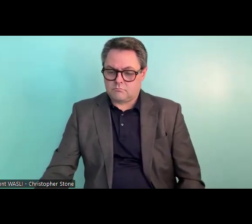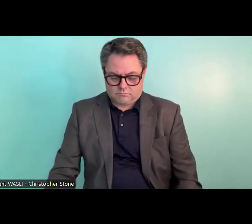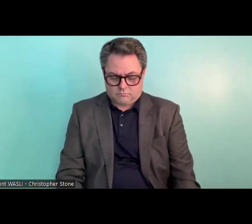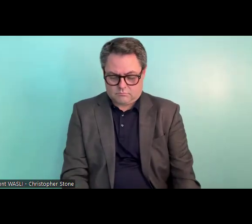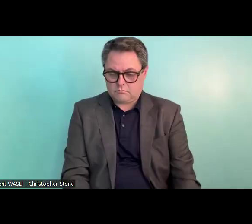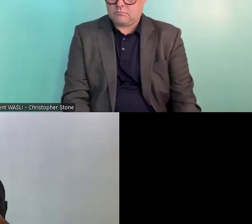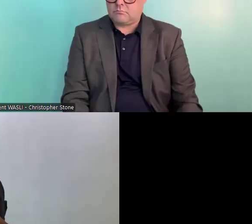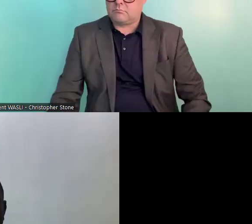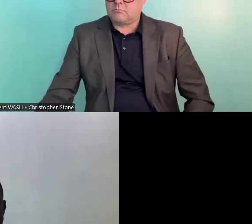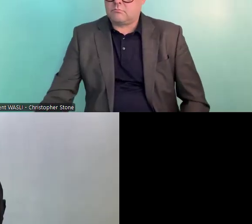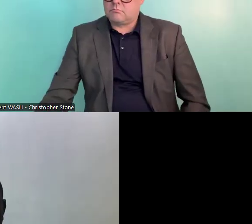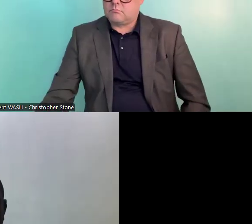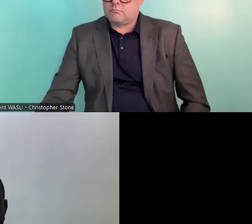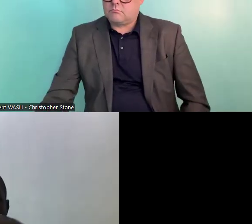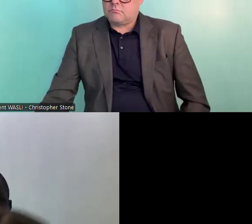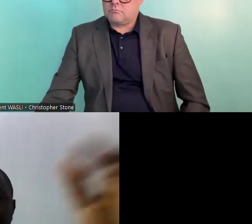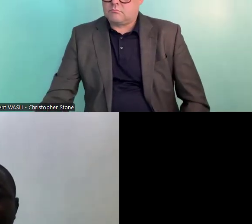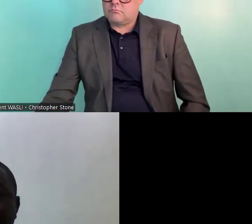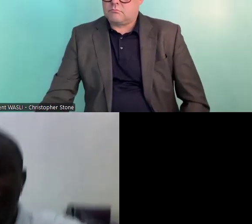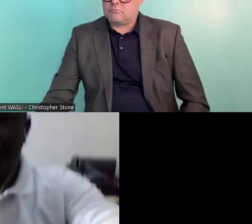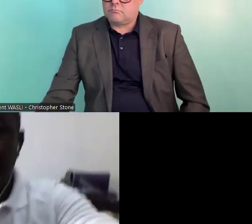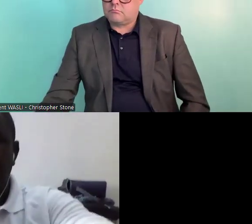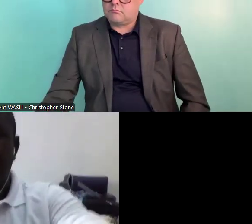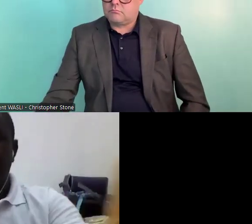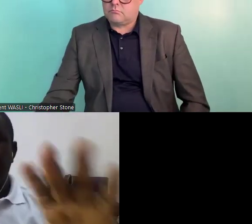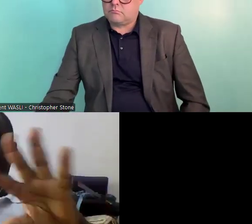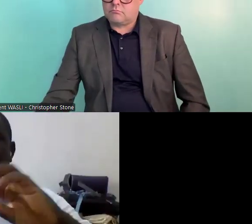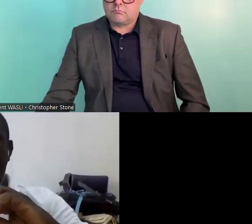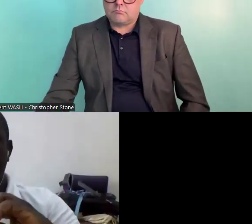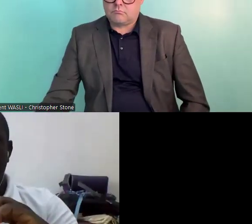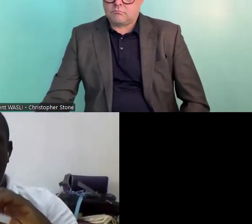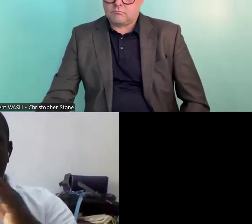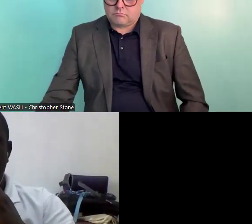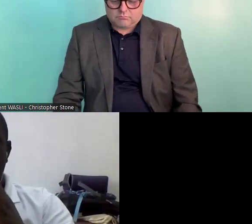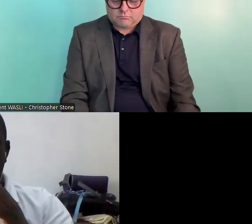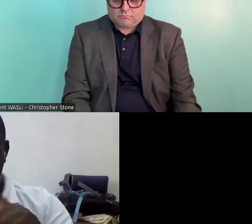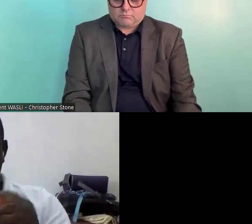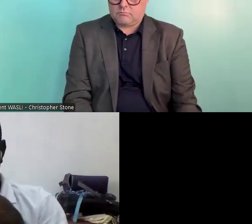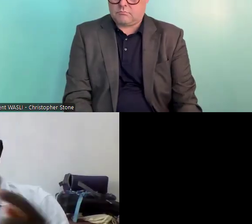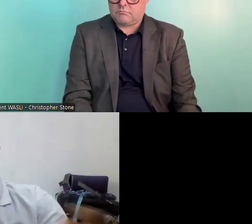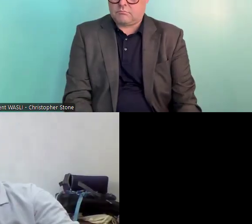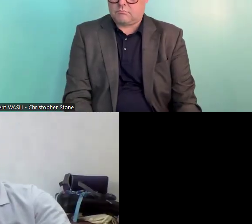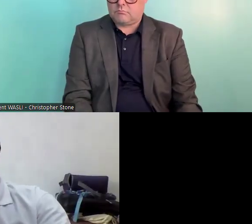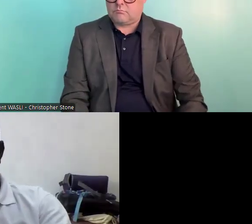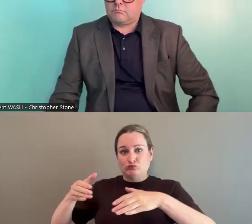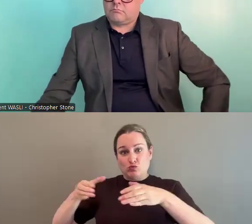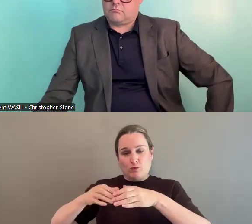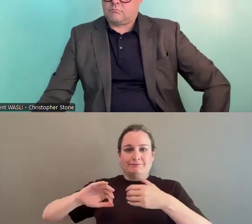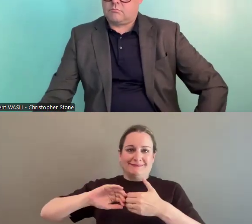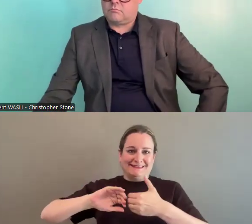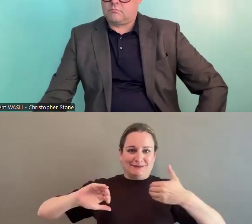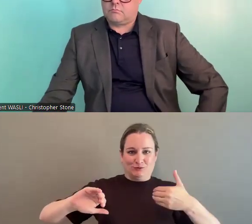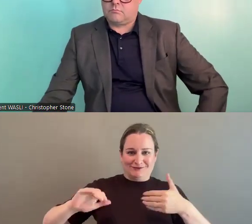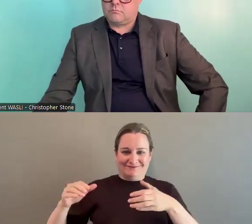Yes, I've set up the group and I have added the tech team.